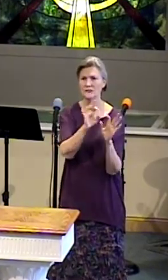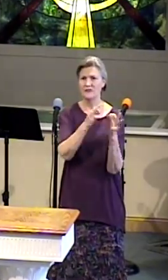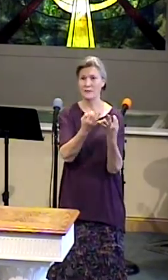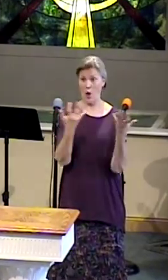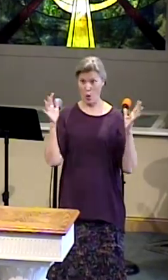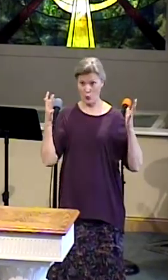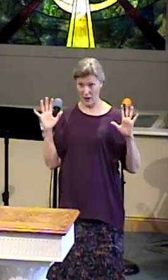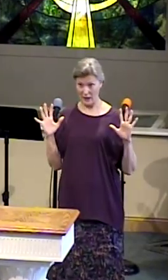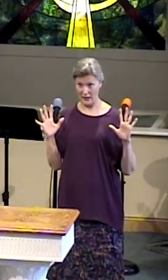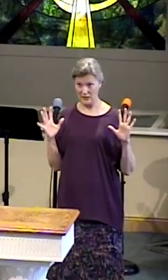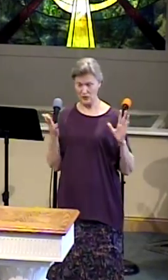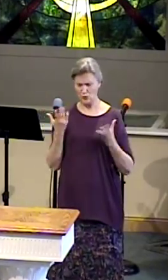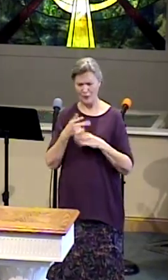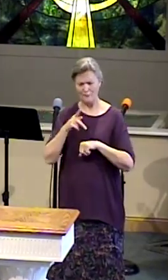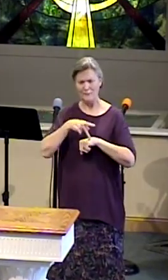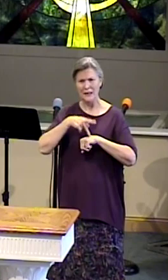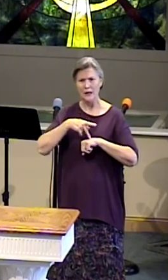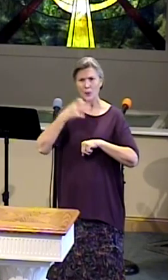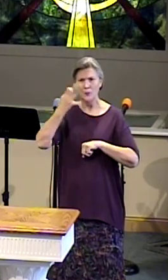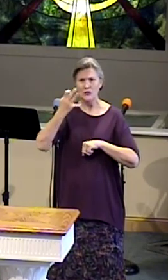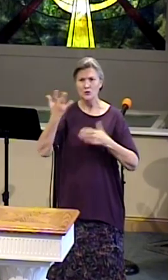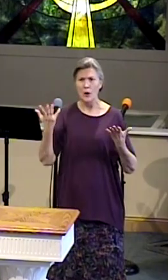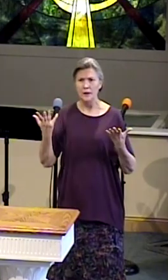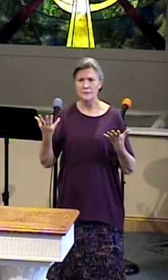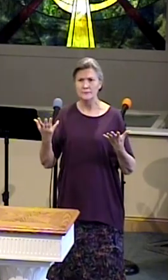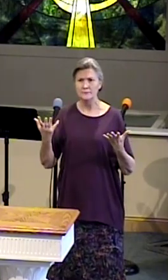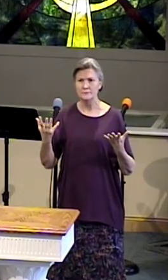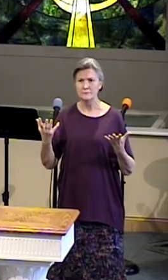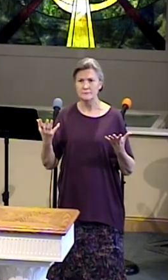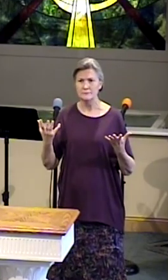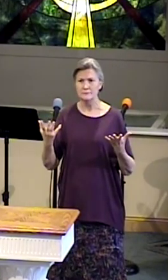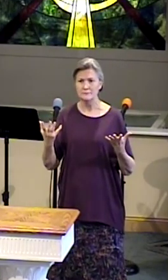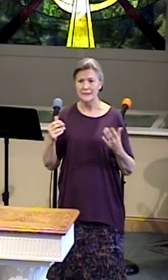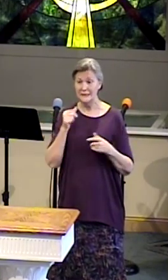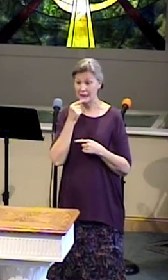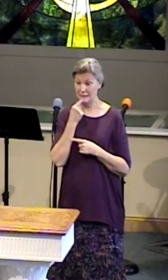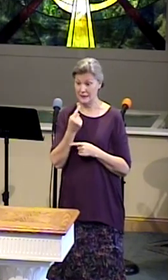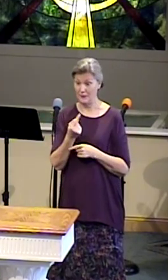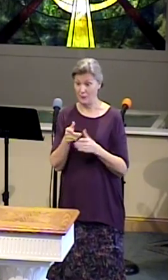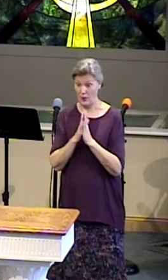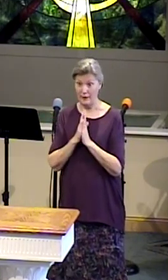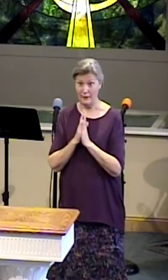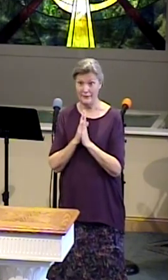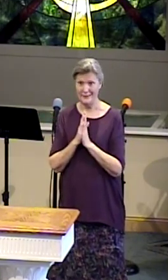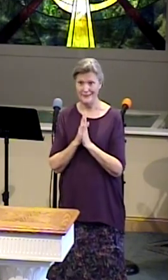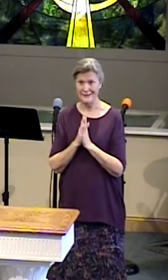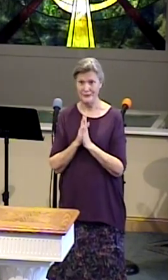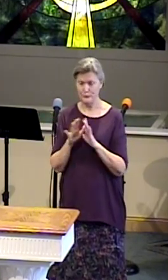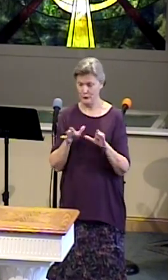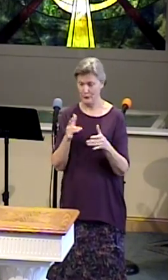So what did Peter tell him? He didn't tell him to pray.